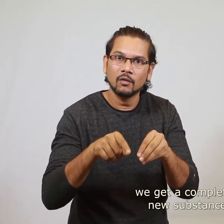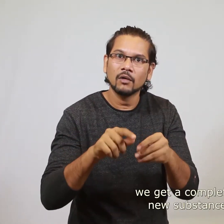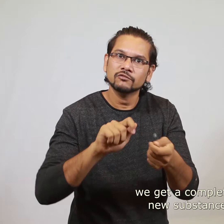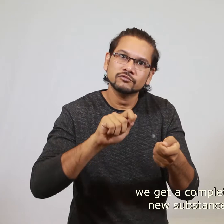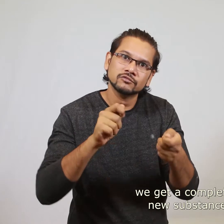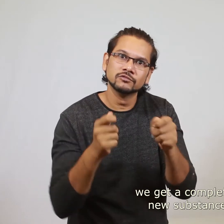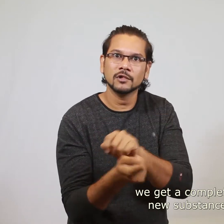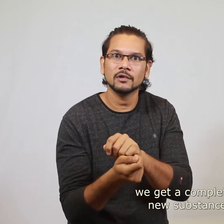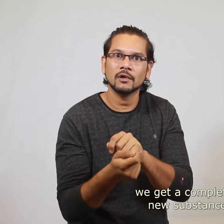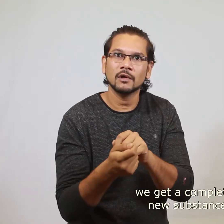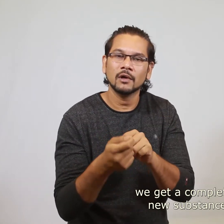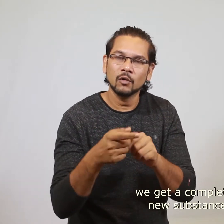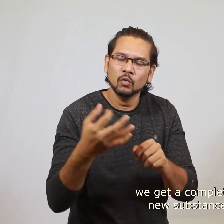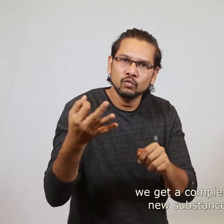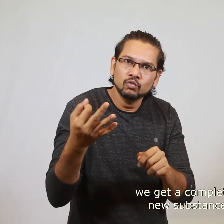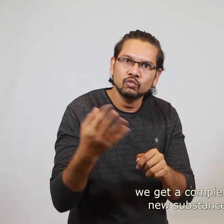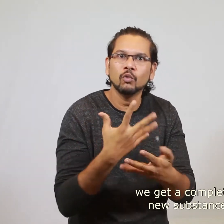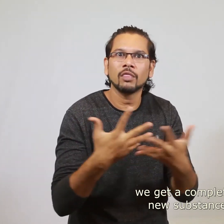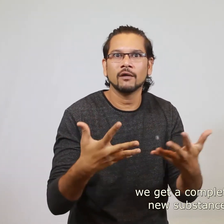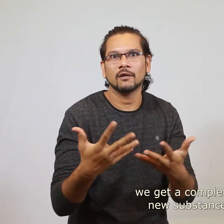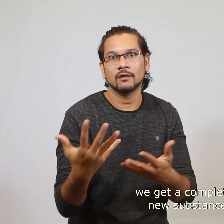we get a completely new substance.